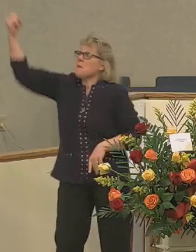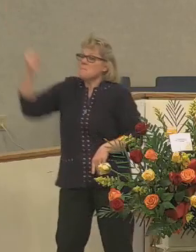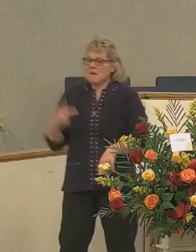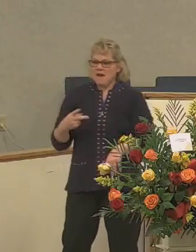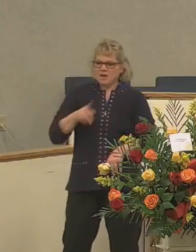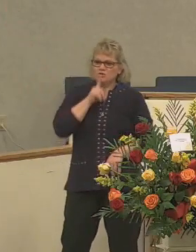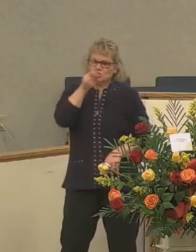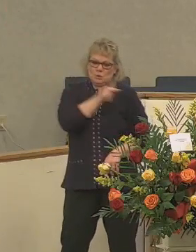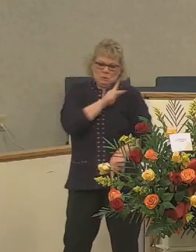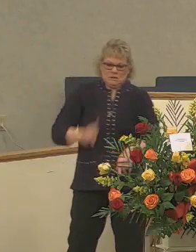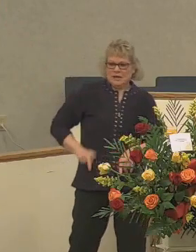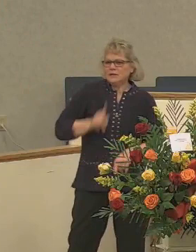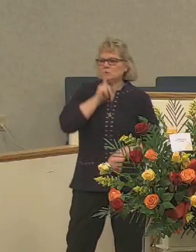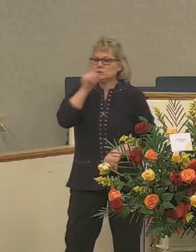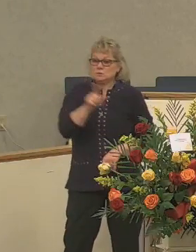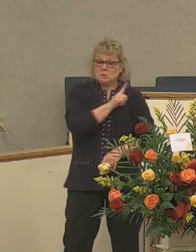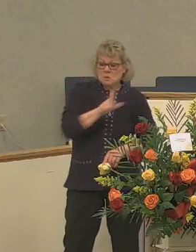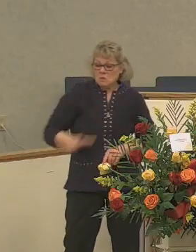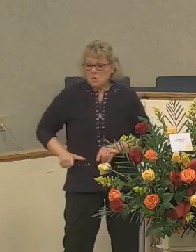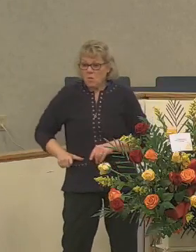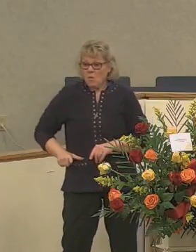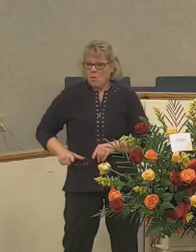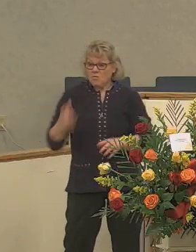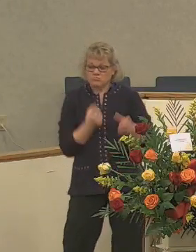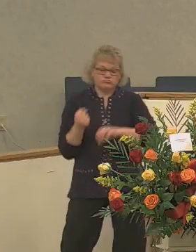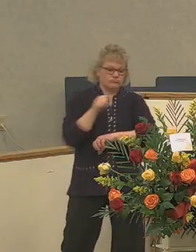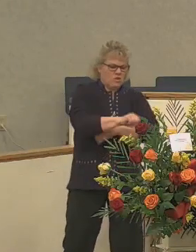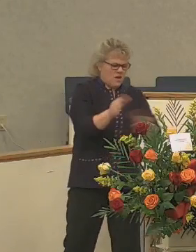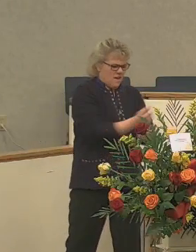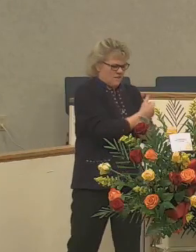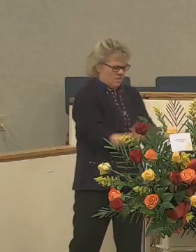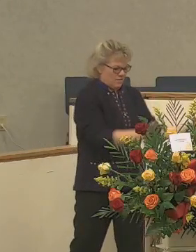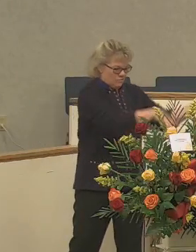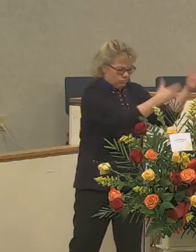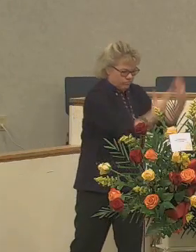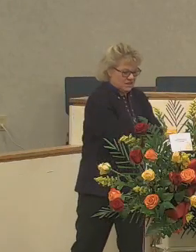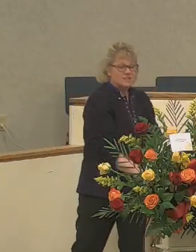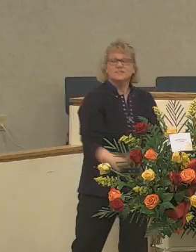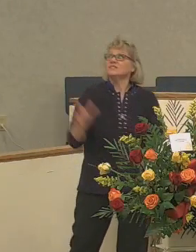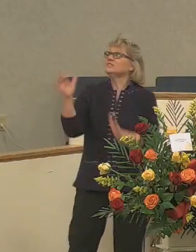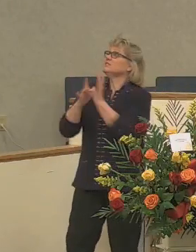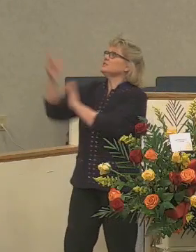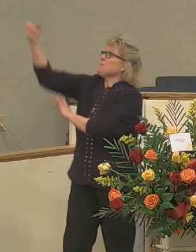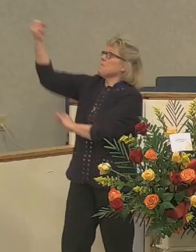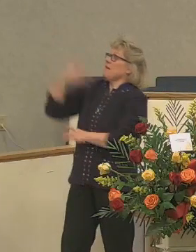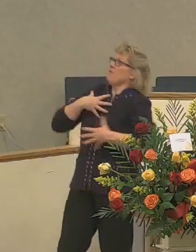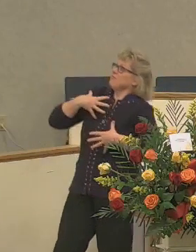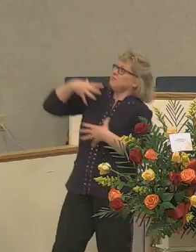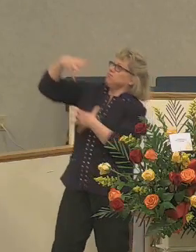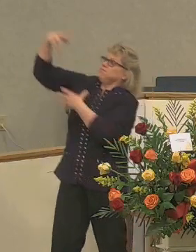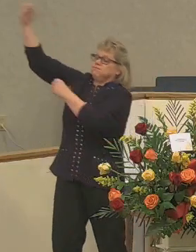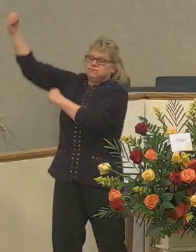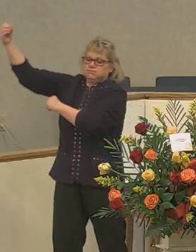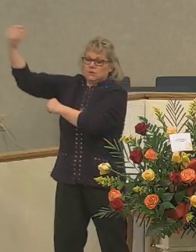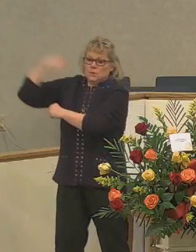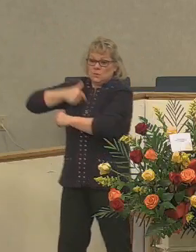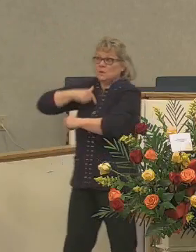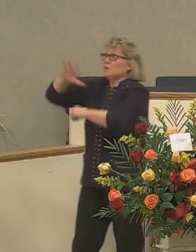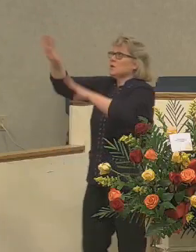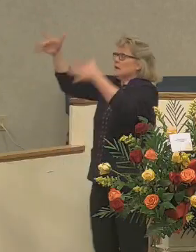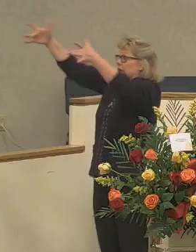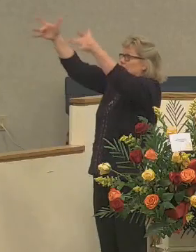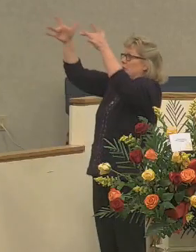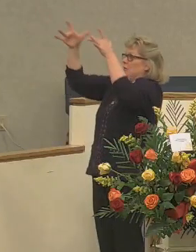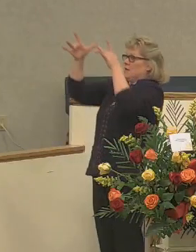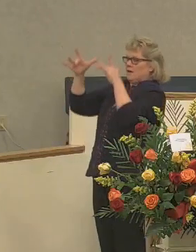Kings, Lord of Lords, the conquering King, when he comes a second time. And then we will receive